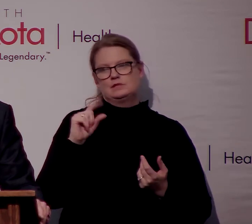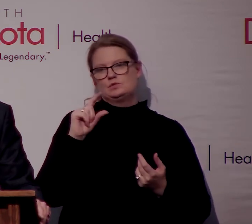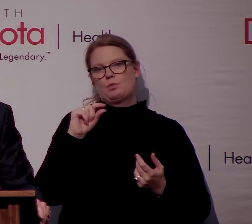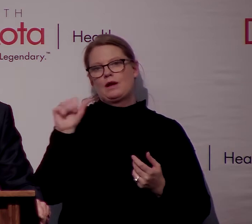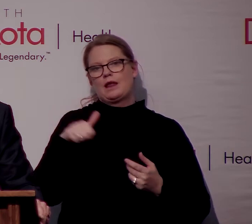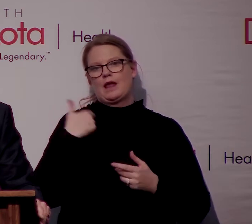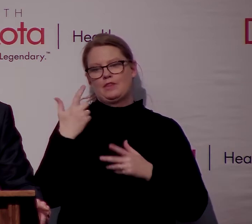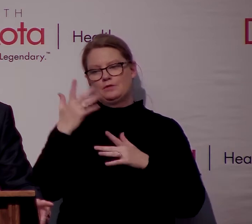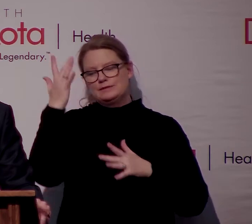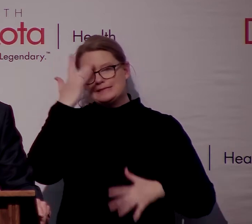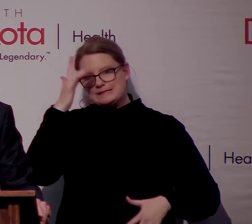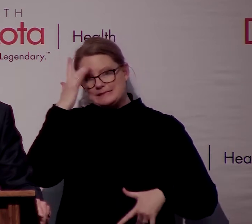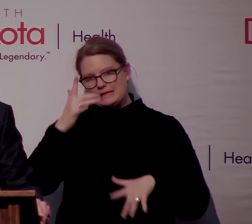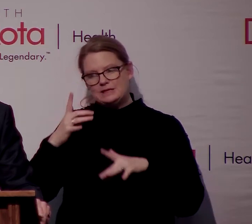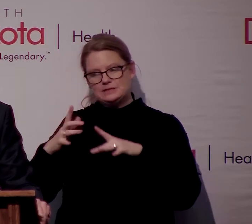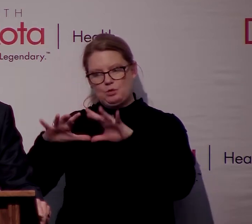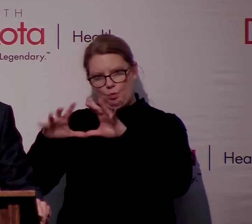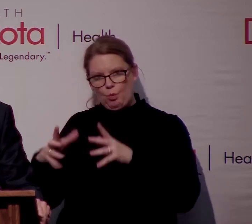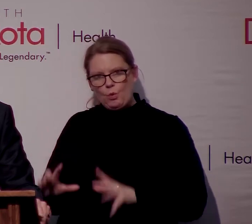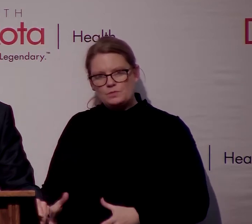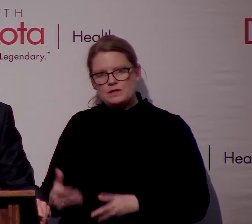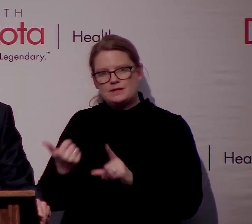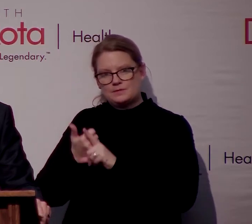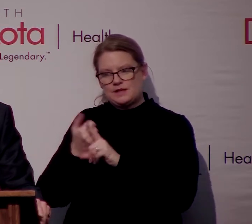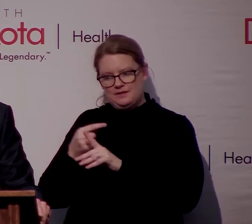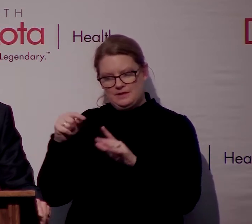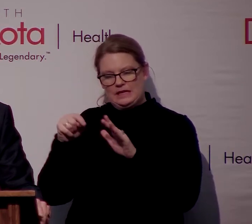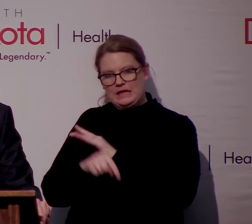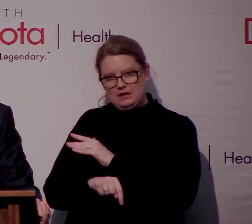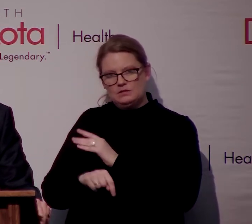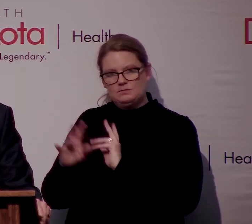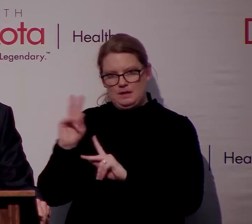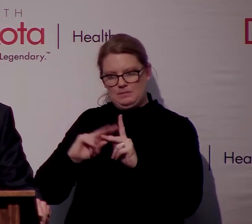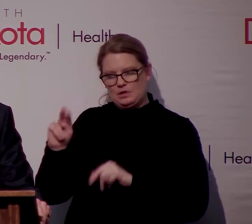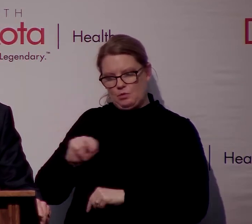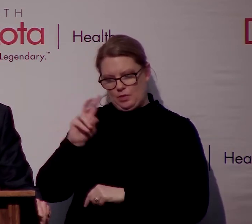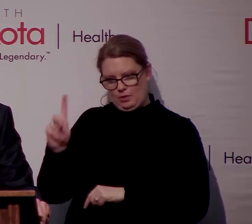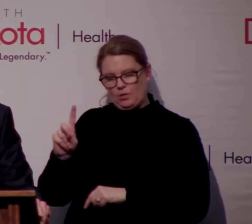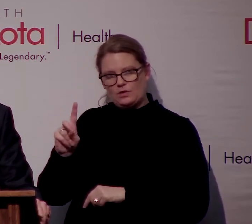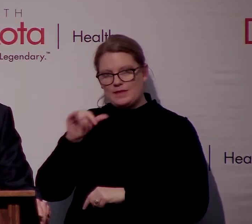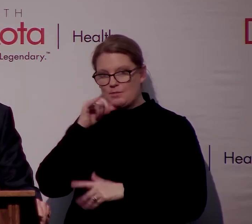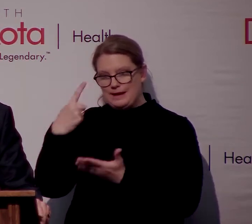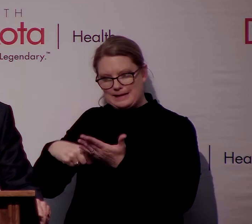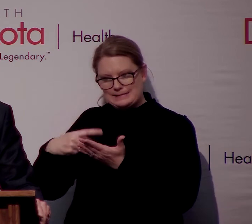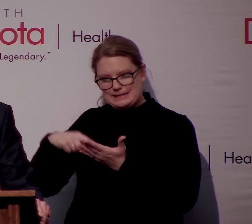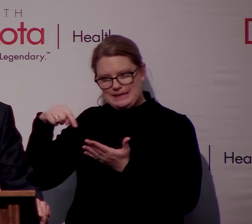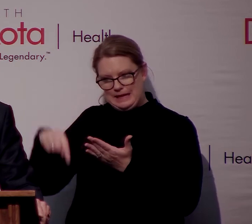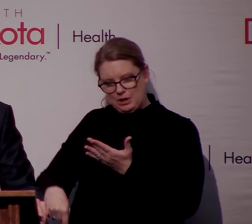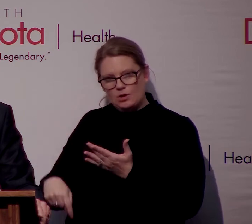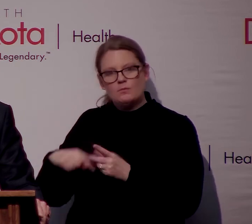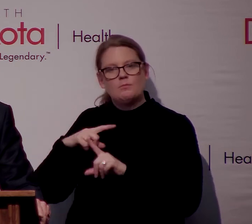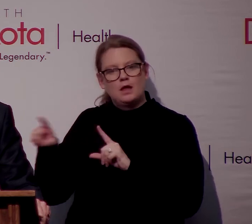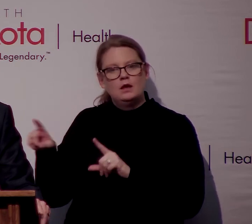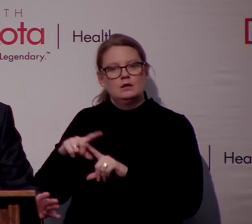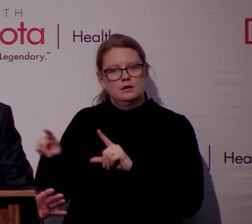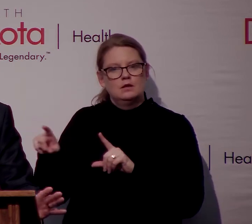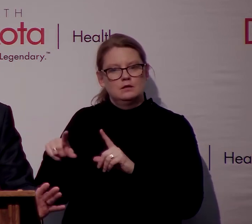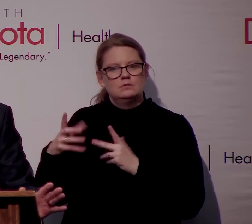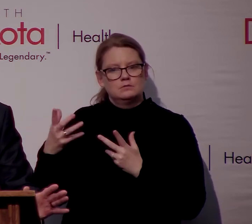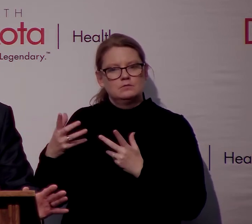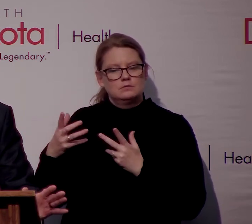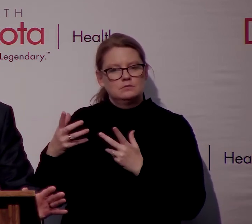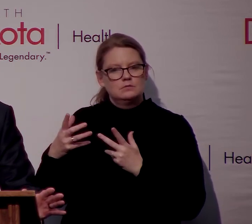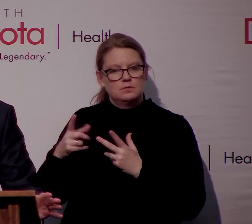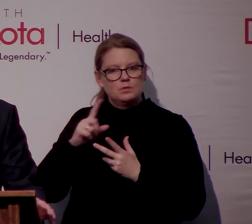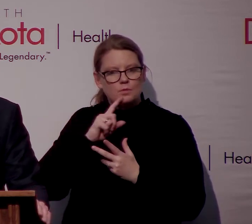disease classes that have killed more people in North Dakota in the last 3 months, of which we are not talking about at this press conference. But we want